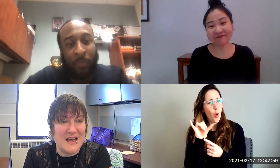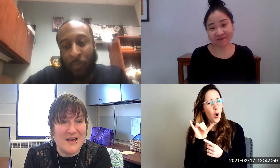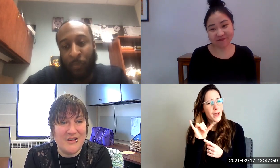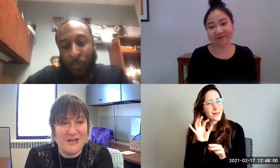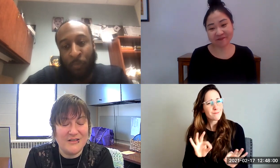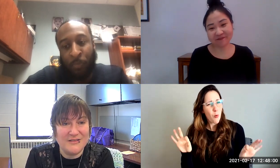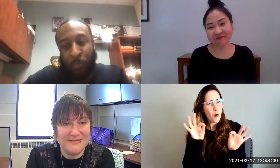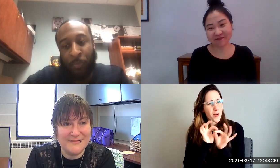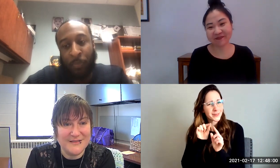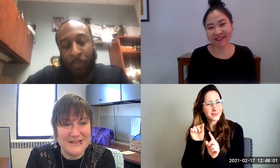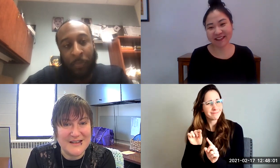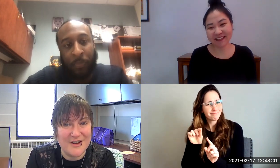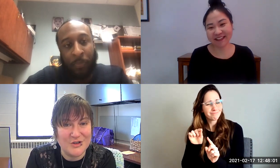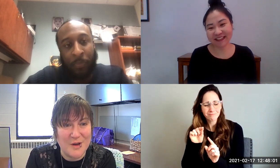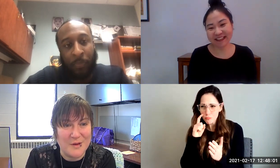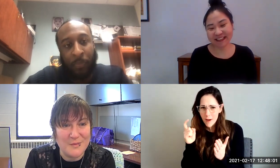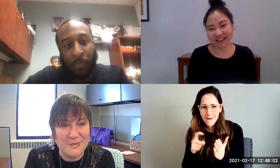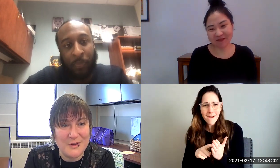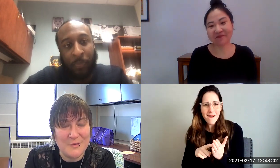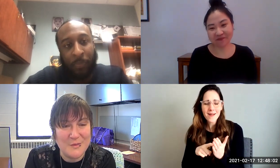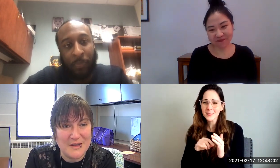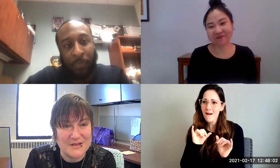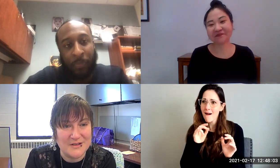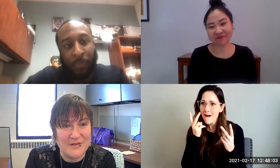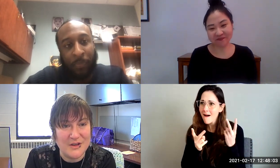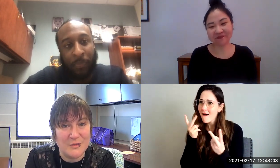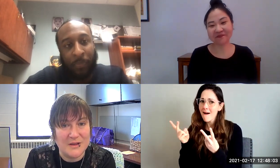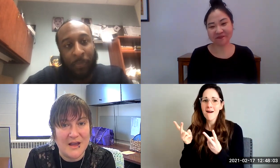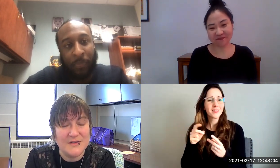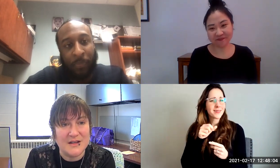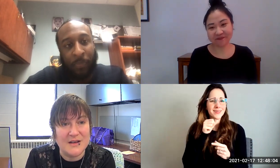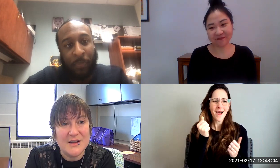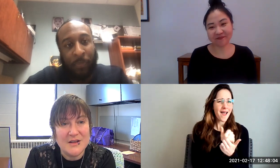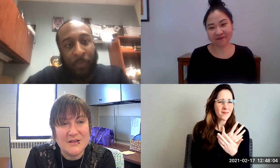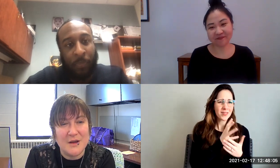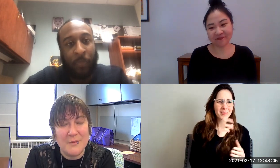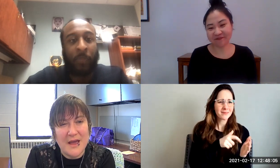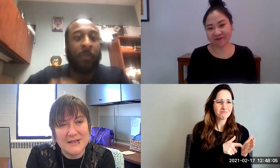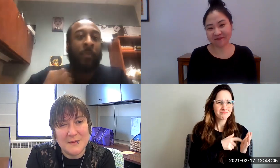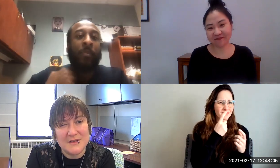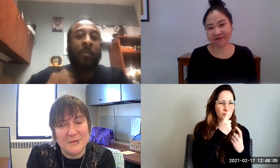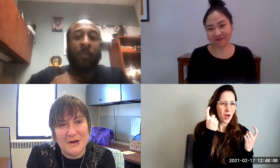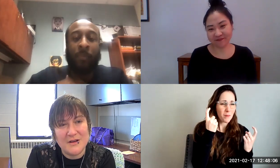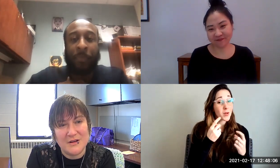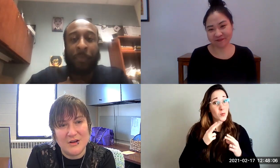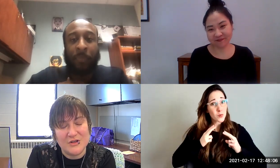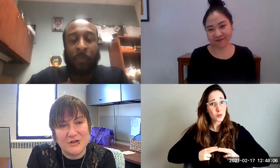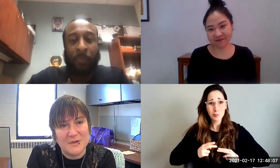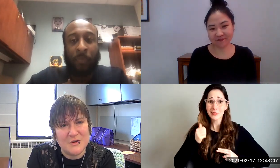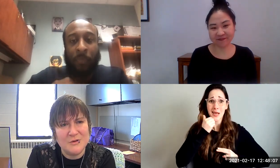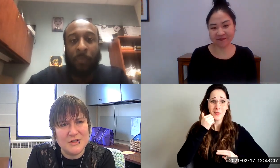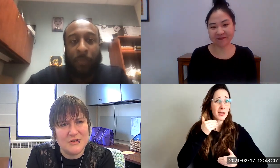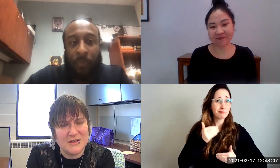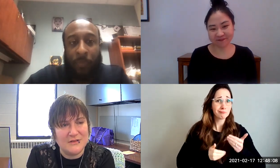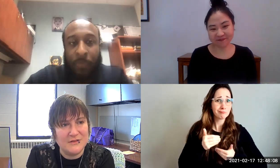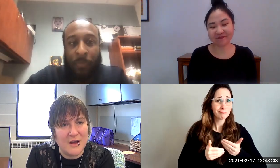it's not all trauma. Human beings are living human lives, and some aspects of American culture can be